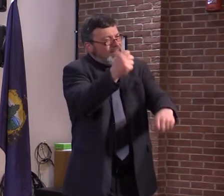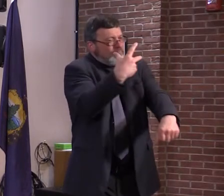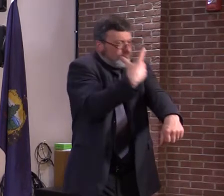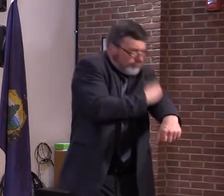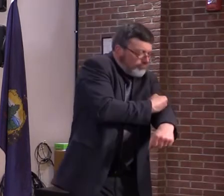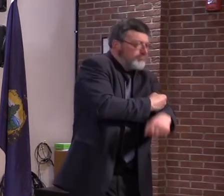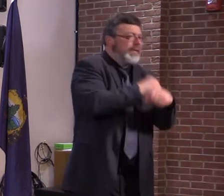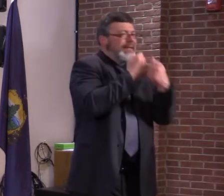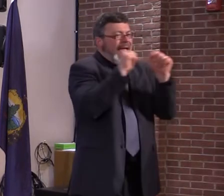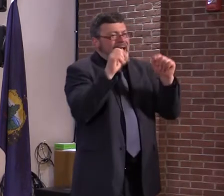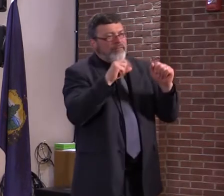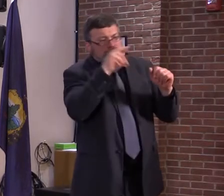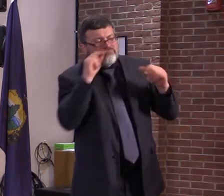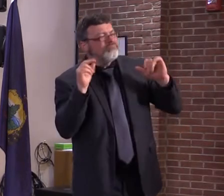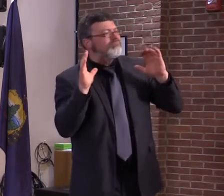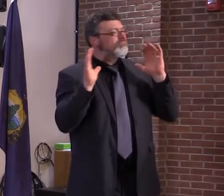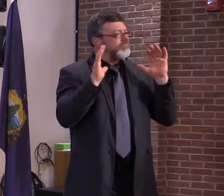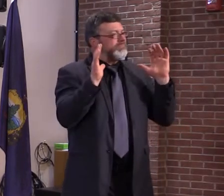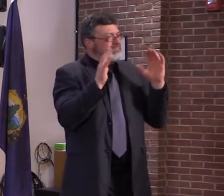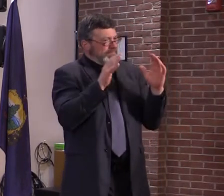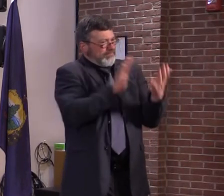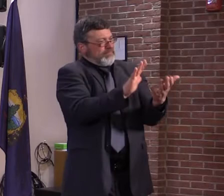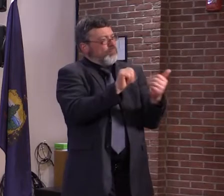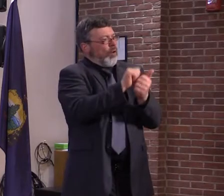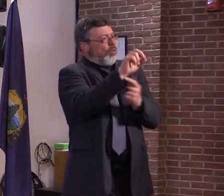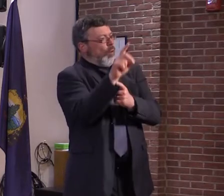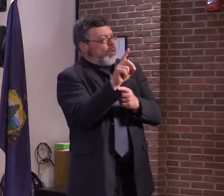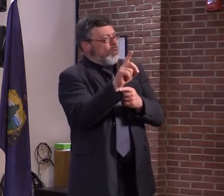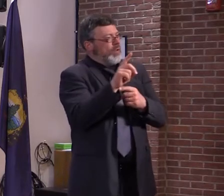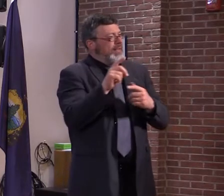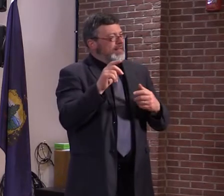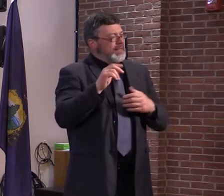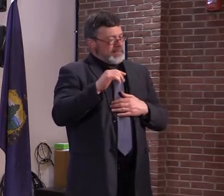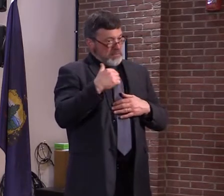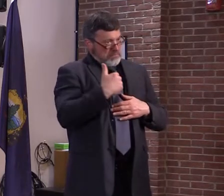I've said publicly, that's not something that I'm interested in.